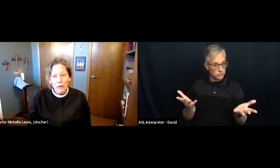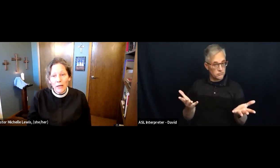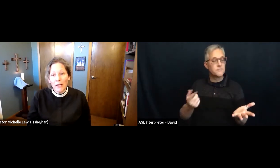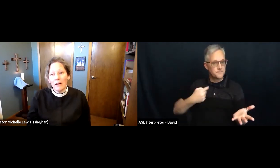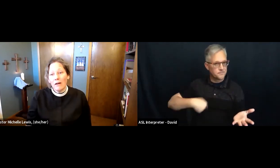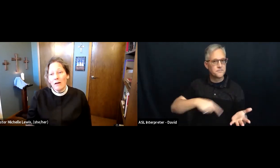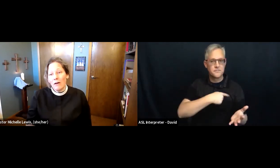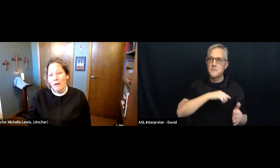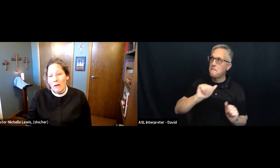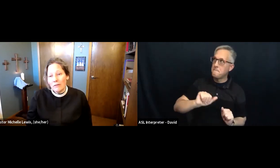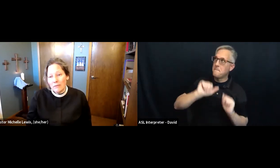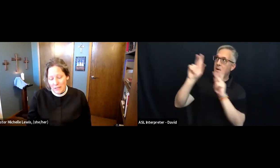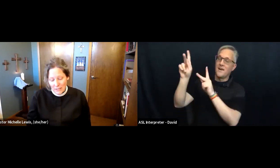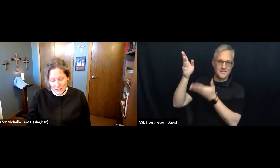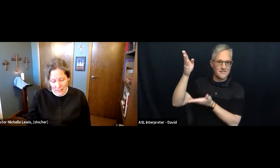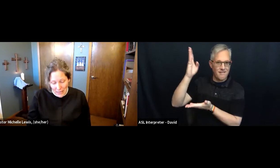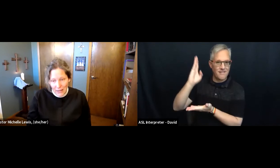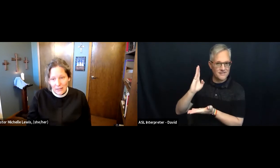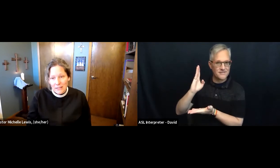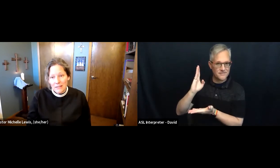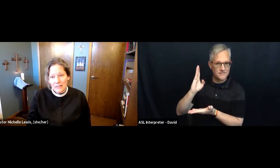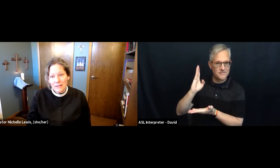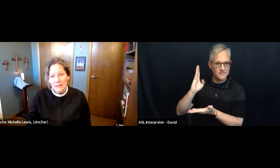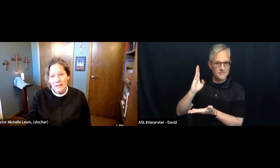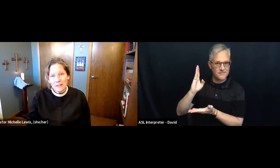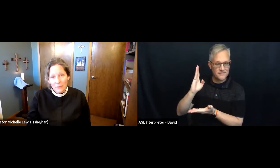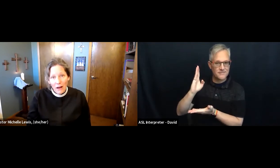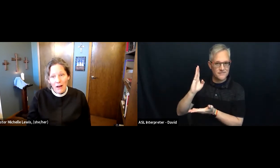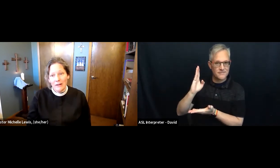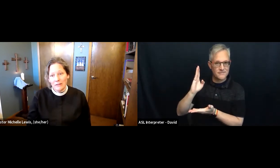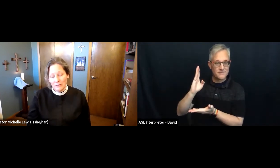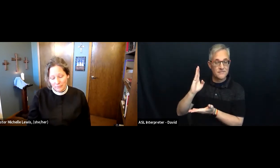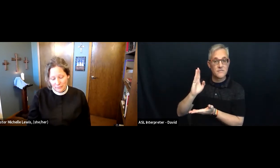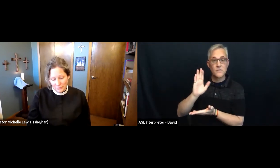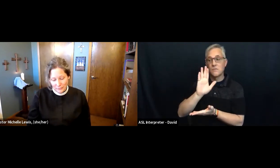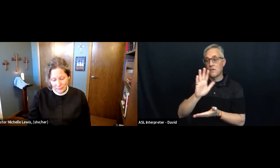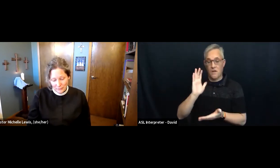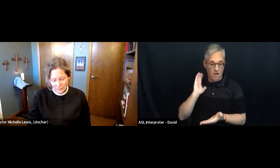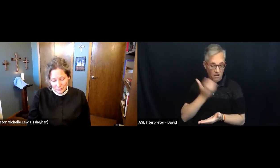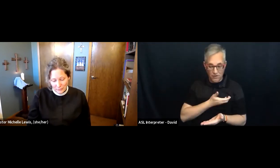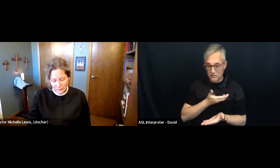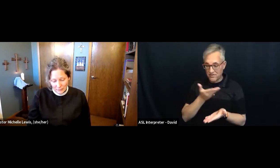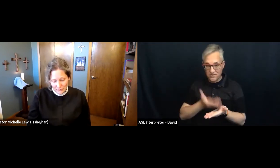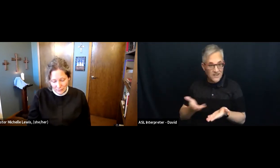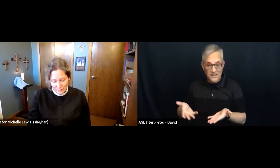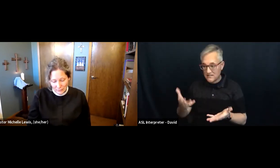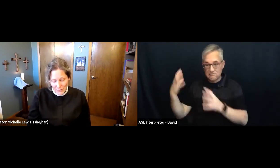To bring all of these things to God.